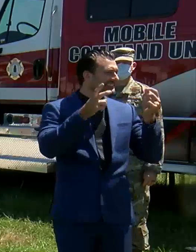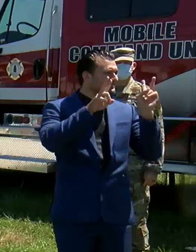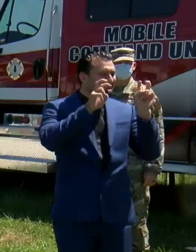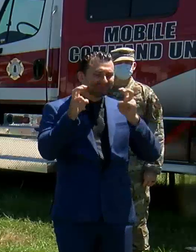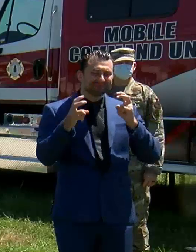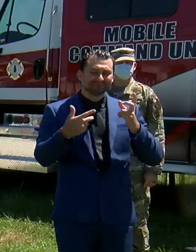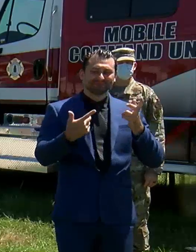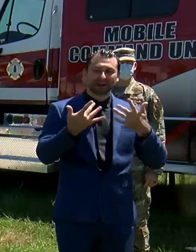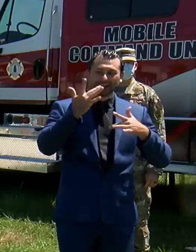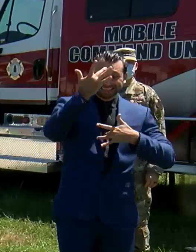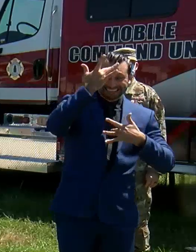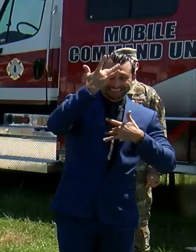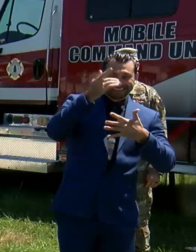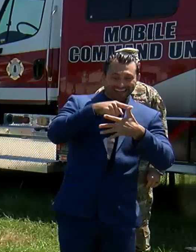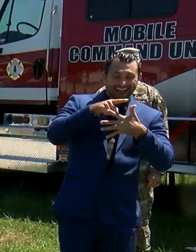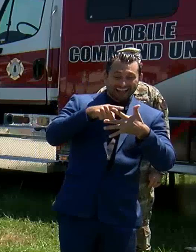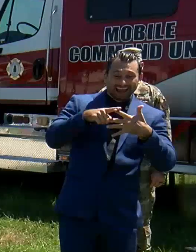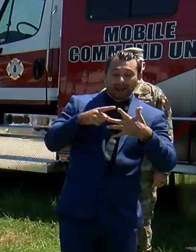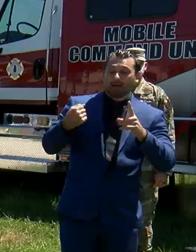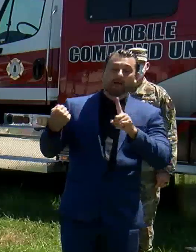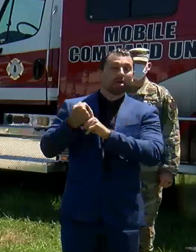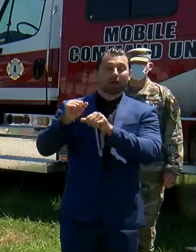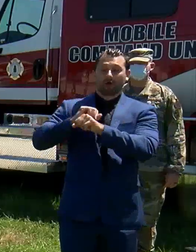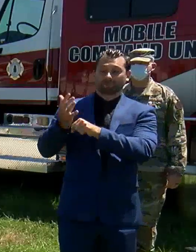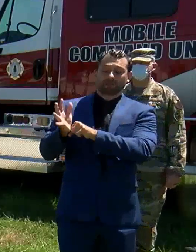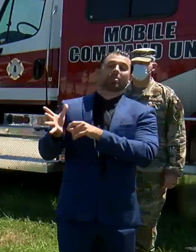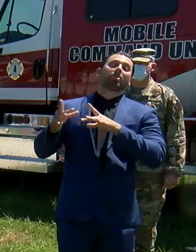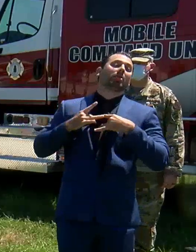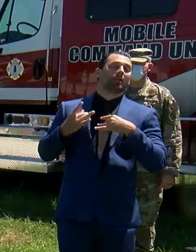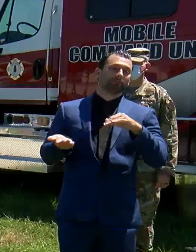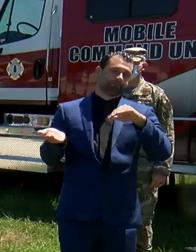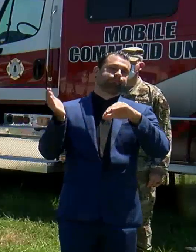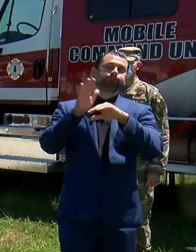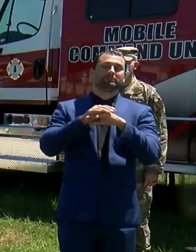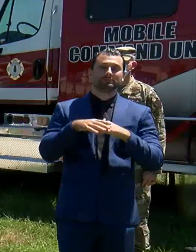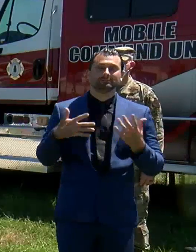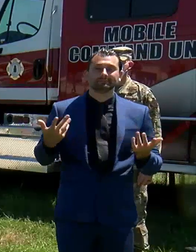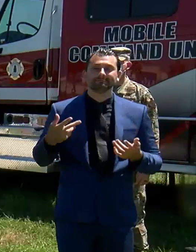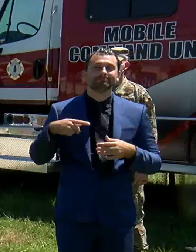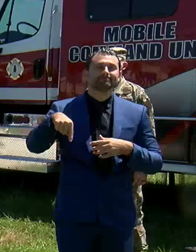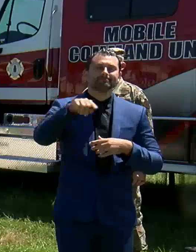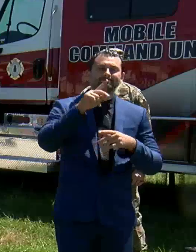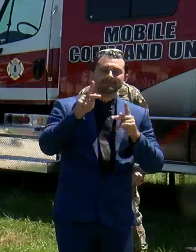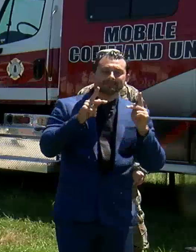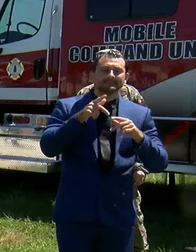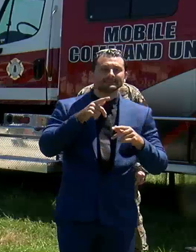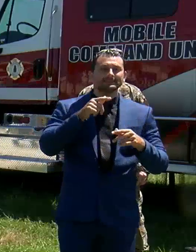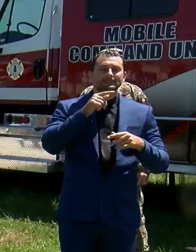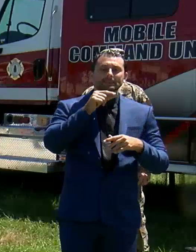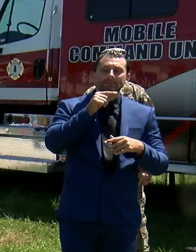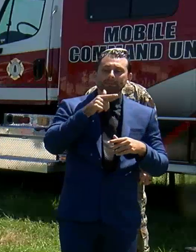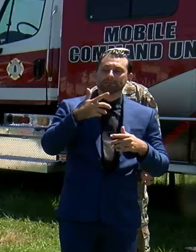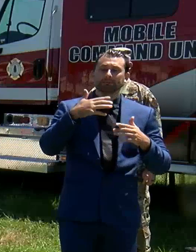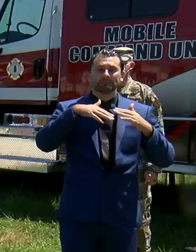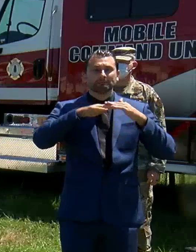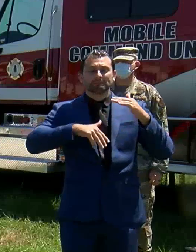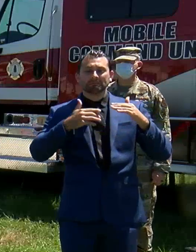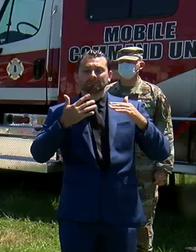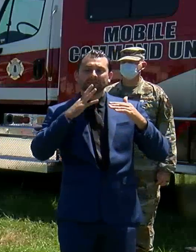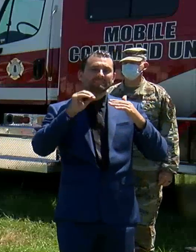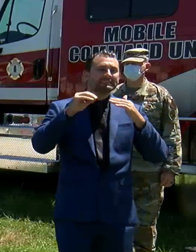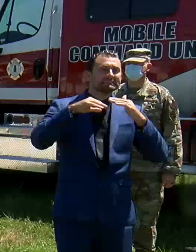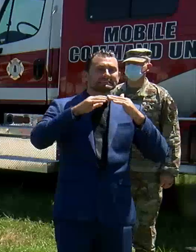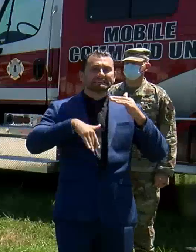are to the coronavirus. We also understand the people, if you're 50 and under with no conditions, you're at low risk, and that's a good thing to